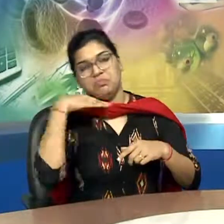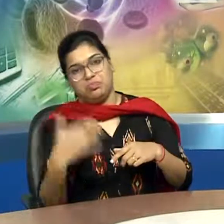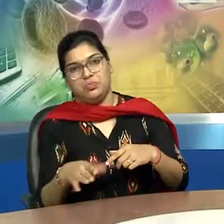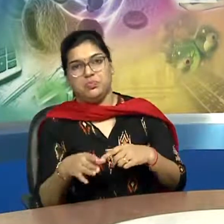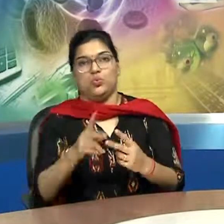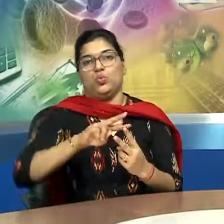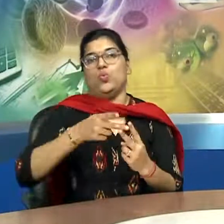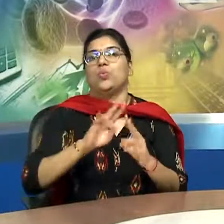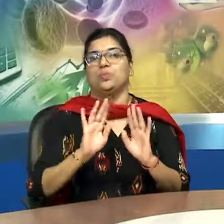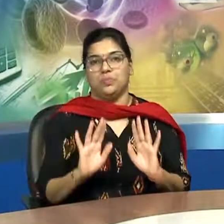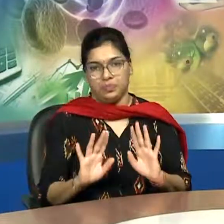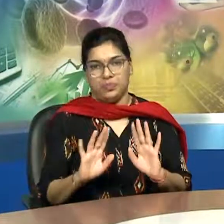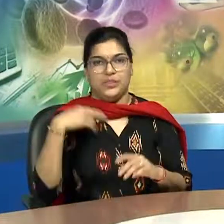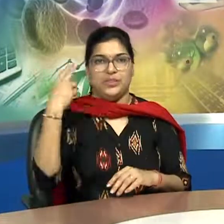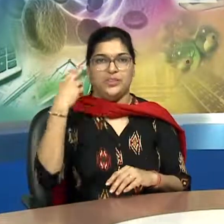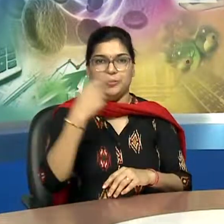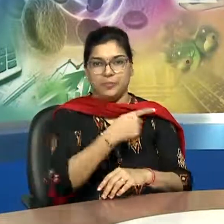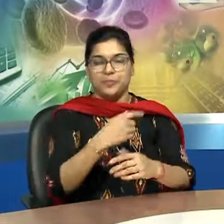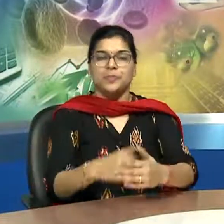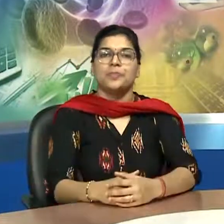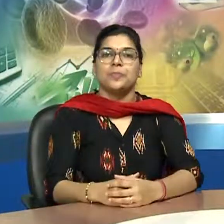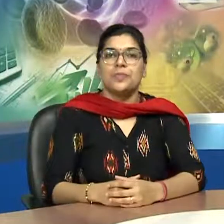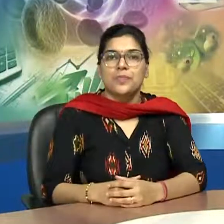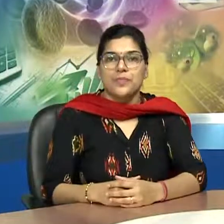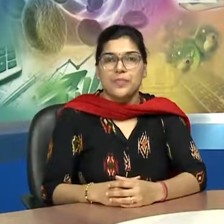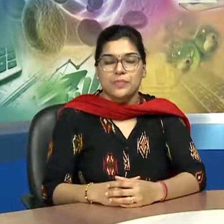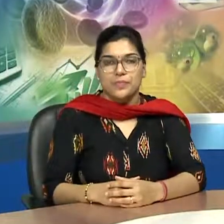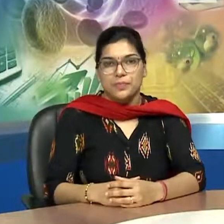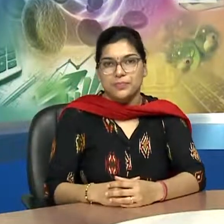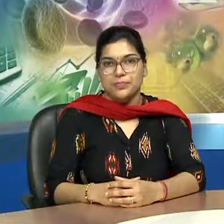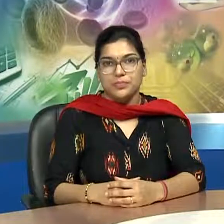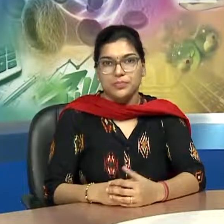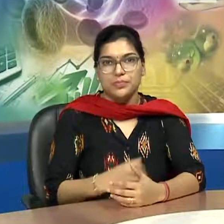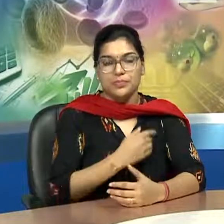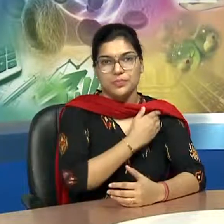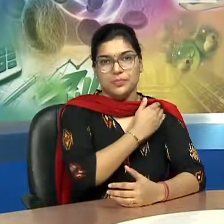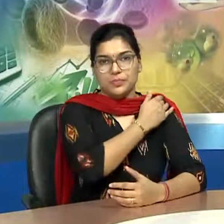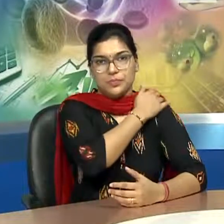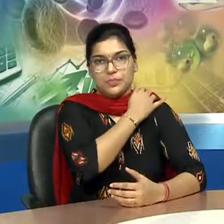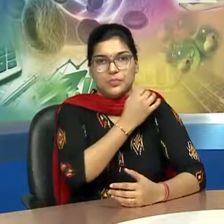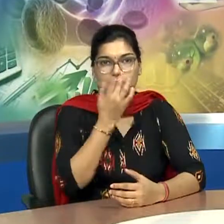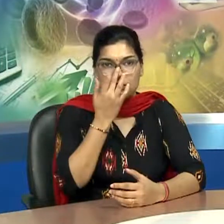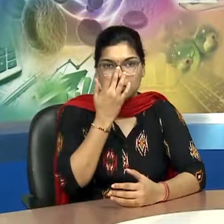work to decide and move ahead in a proper, right, positive manner.